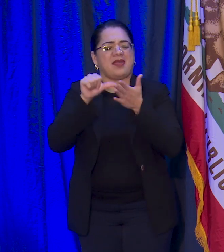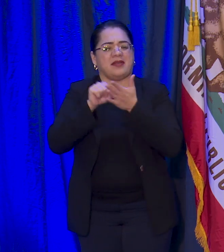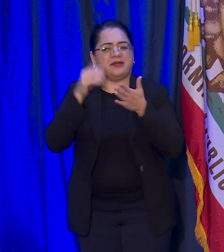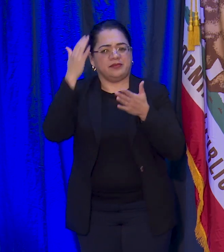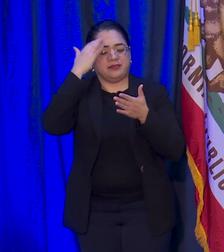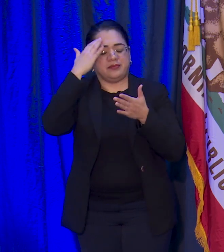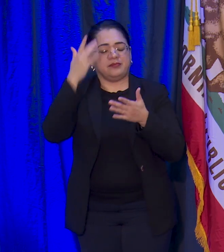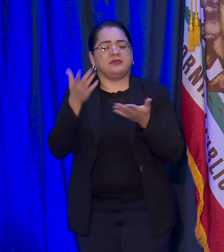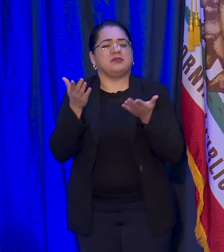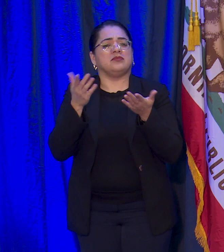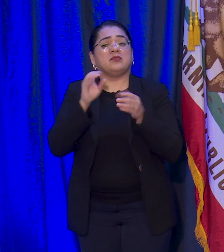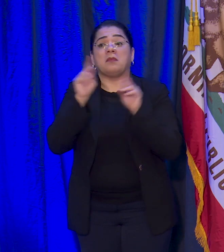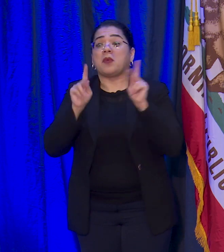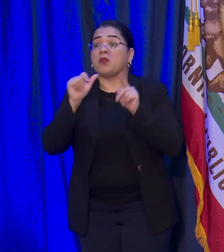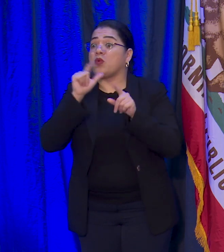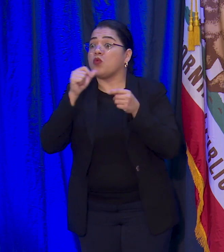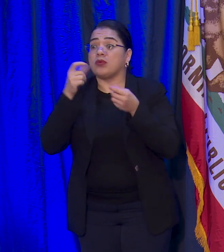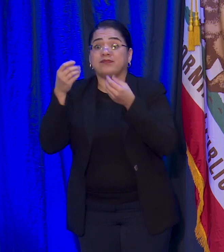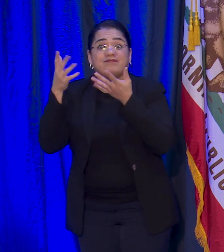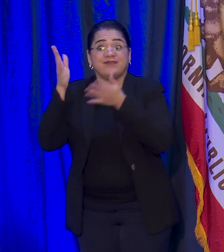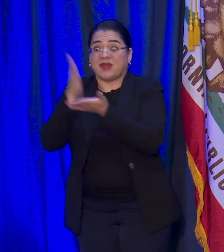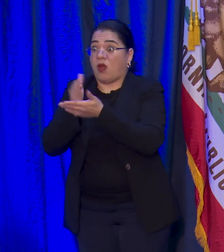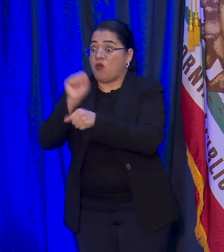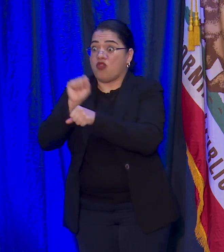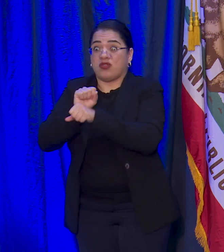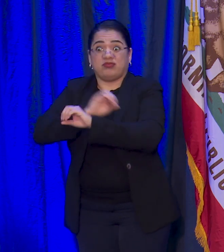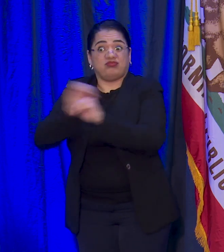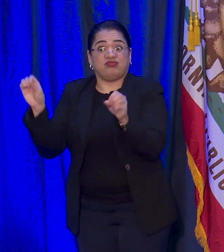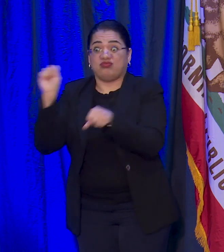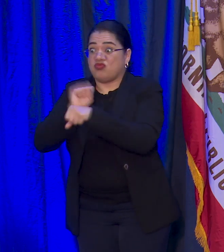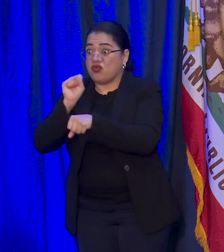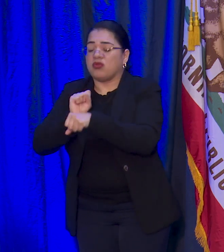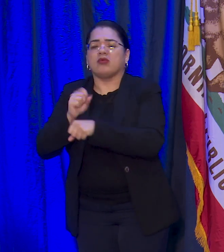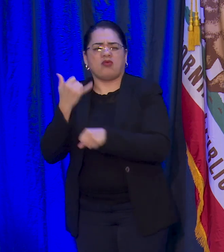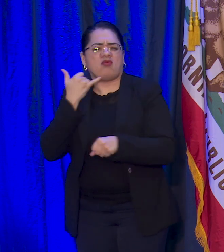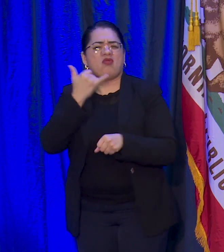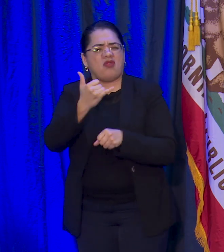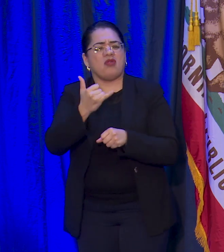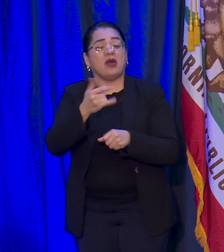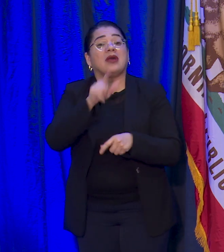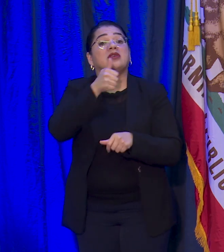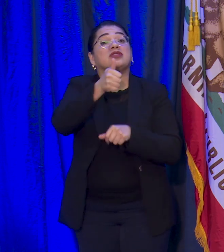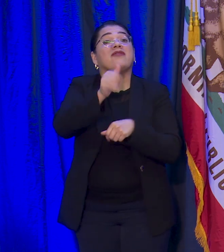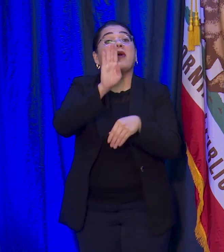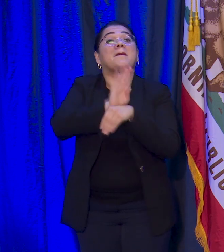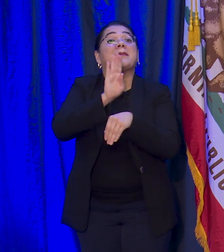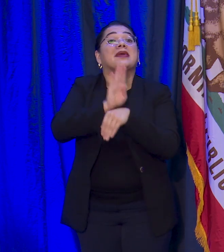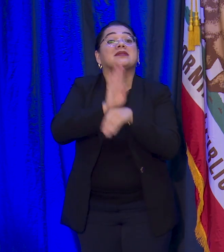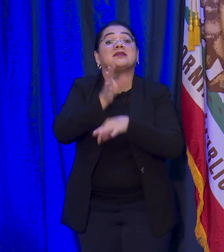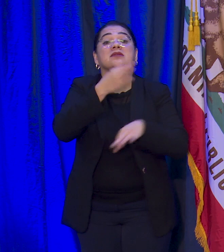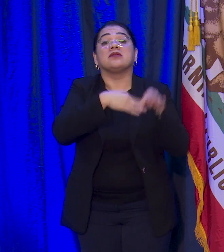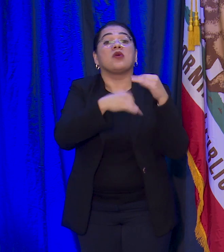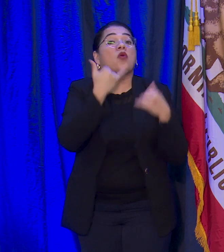unemployed workers. But again, you can call that number. If you are a business, you can call